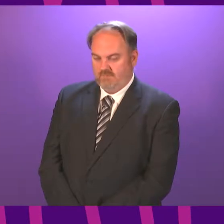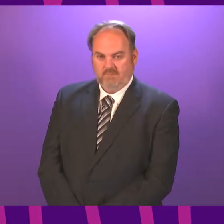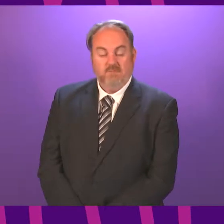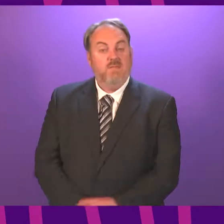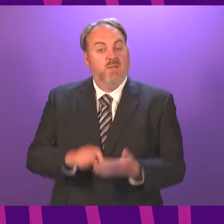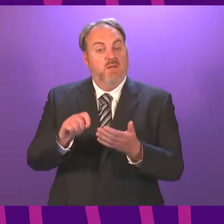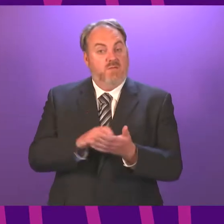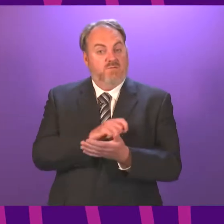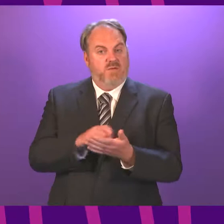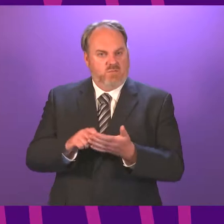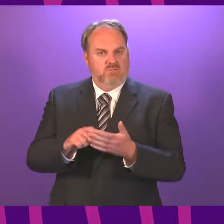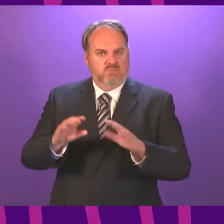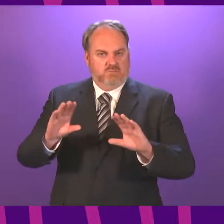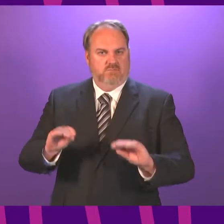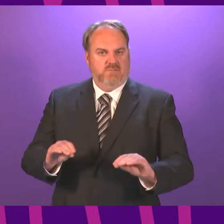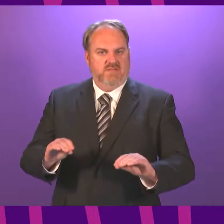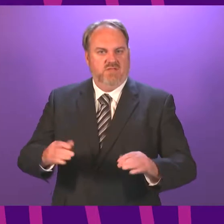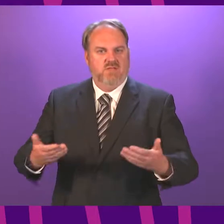The vote is now closed.